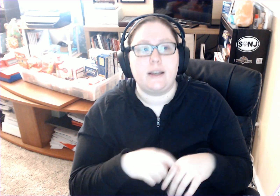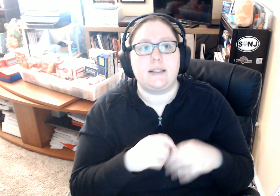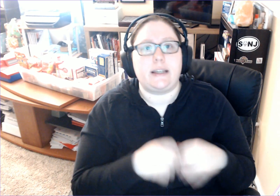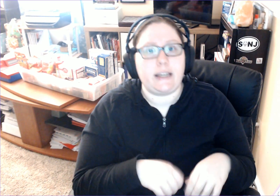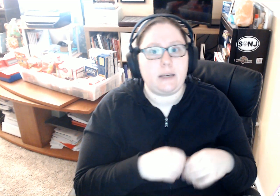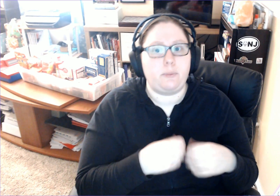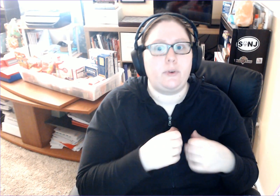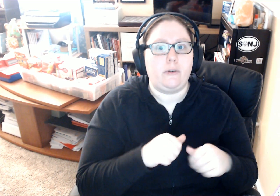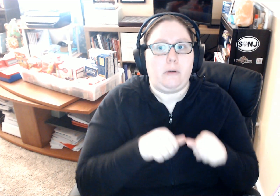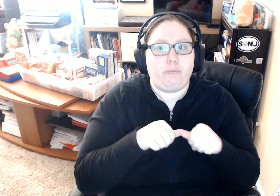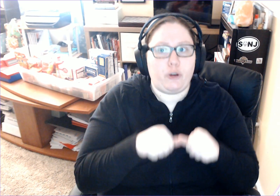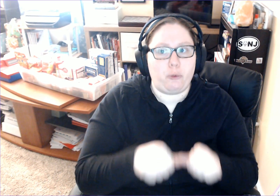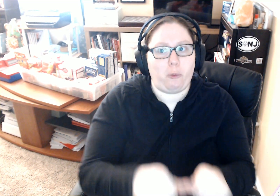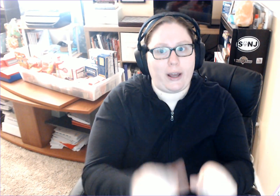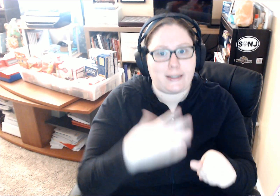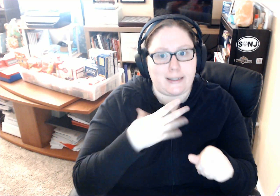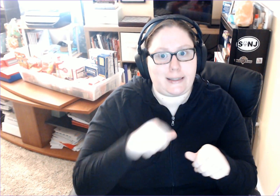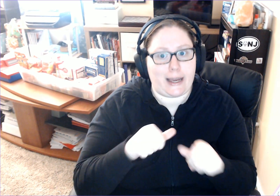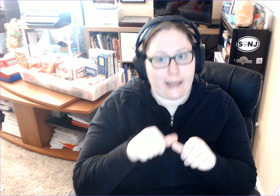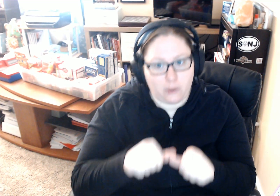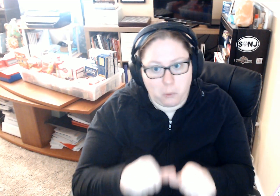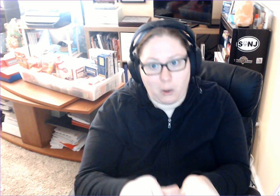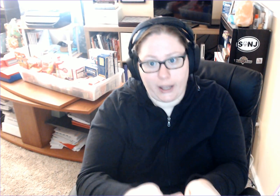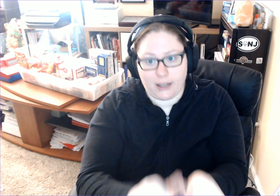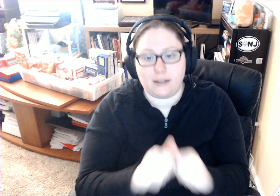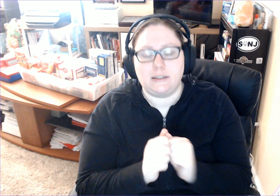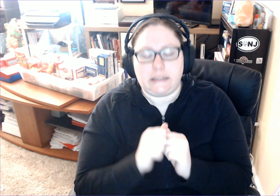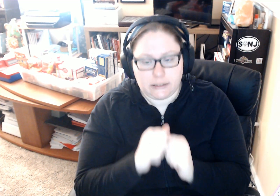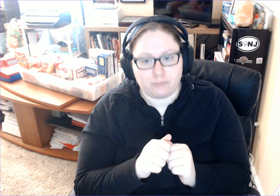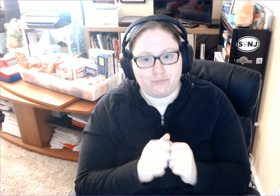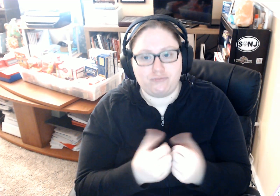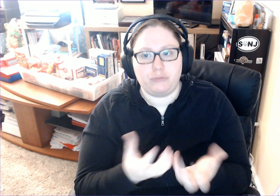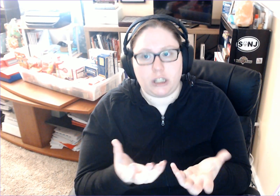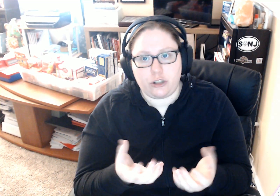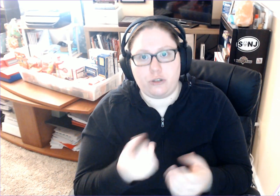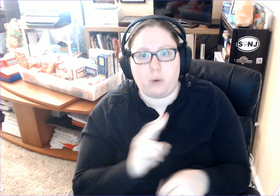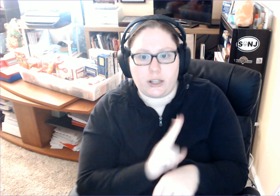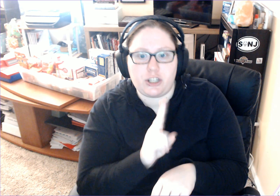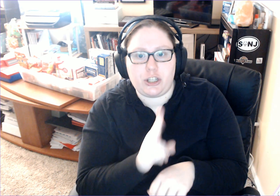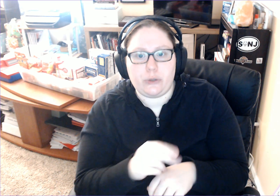keep your whites staying white, you want to use